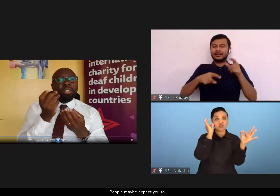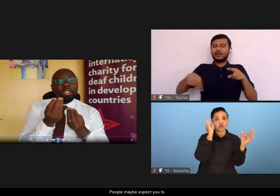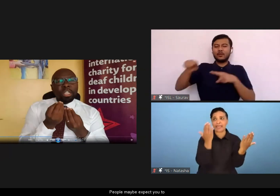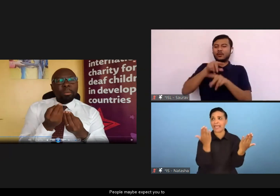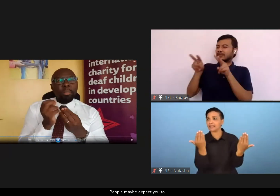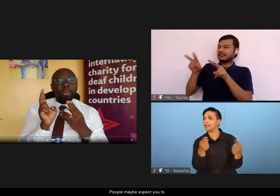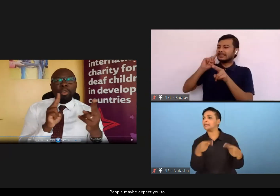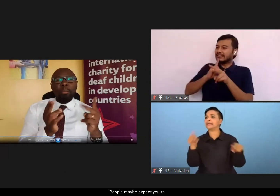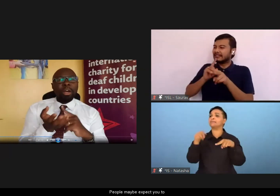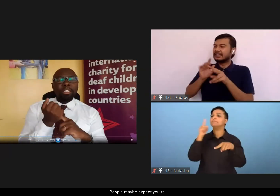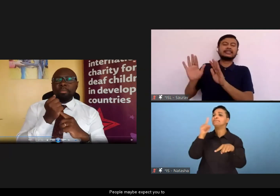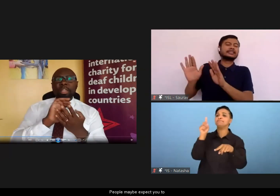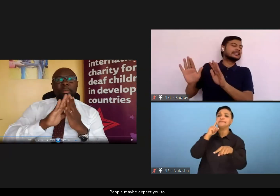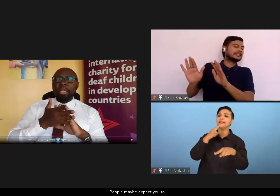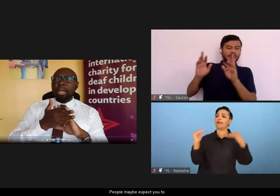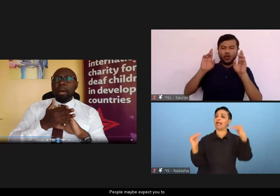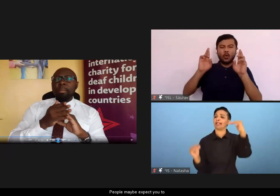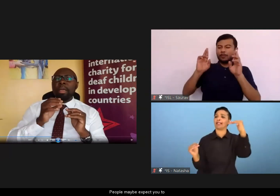forever. So